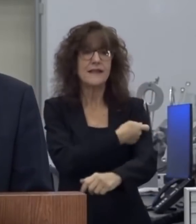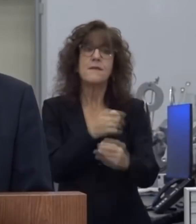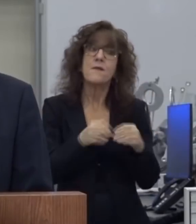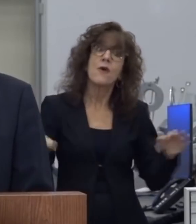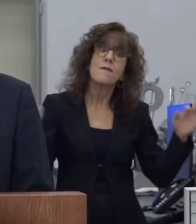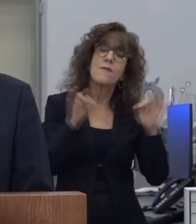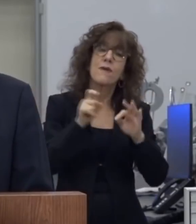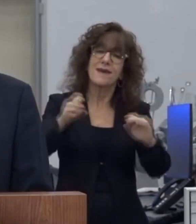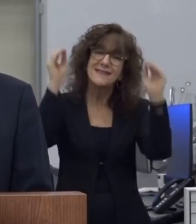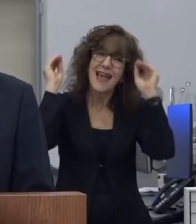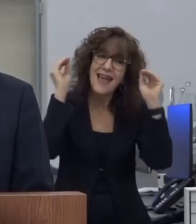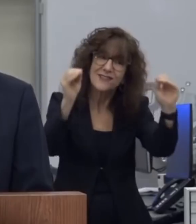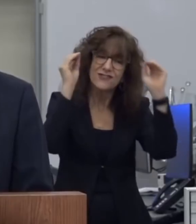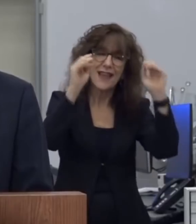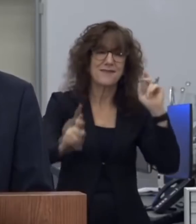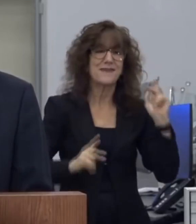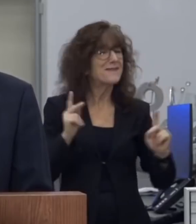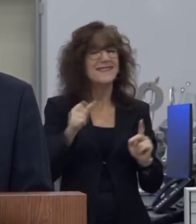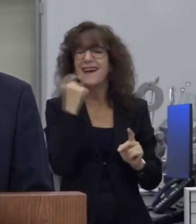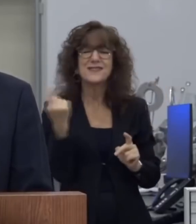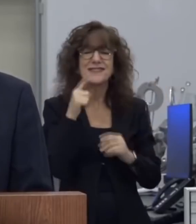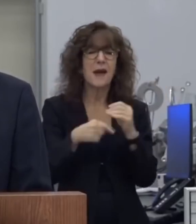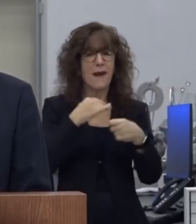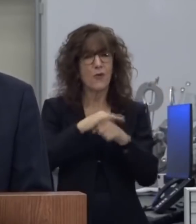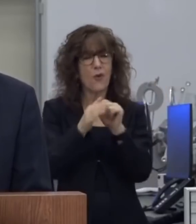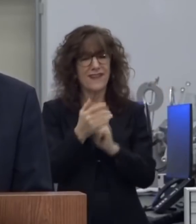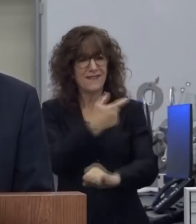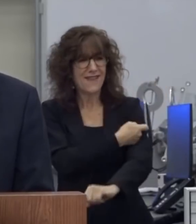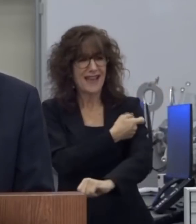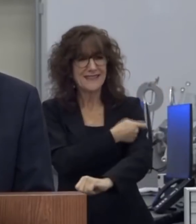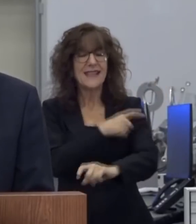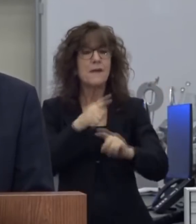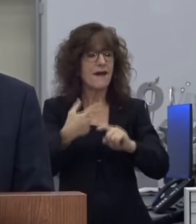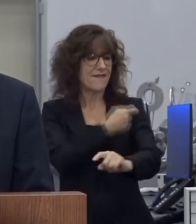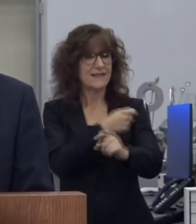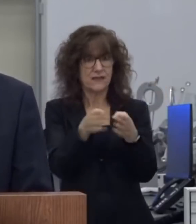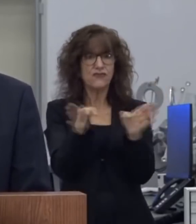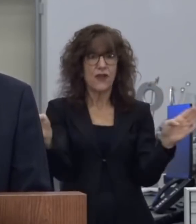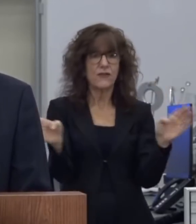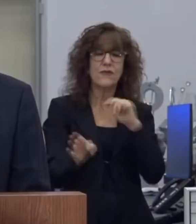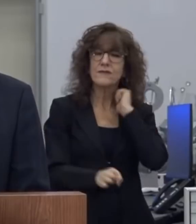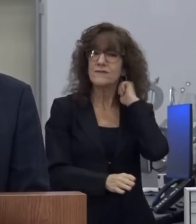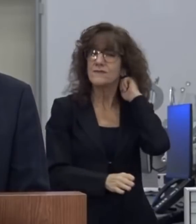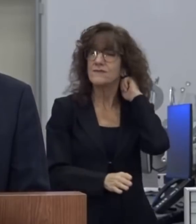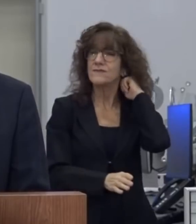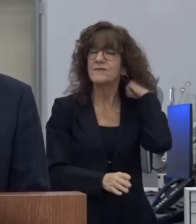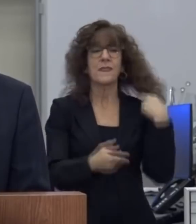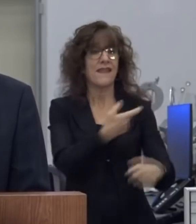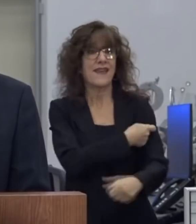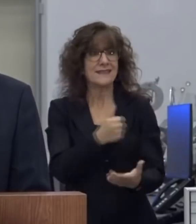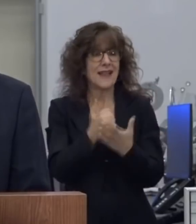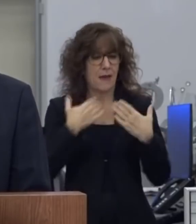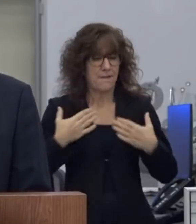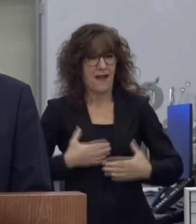we educate the county, not just about the COVID vaccine, but about vaccines in general. Vaccines help our